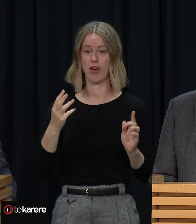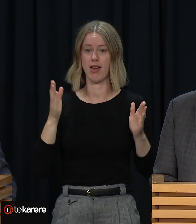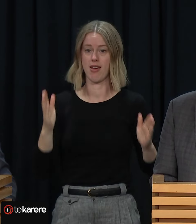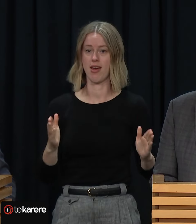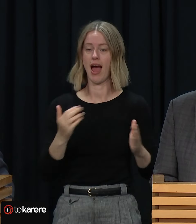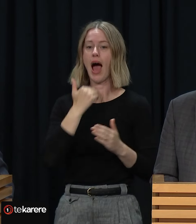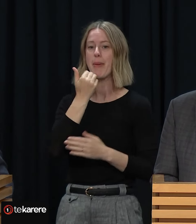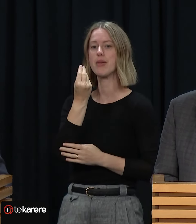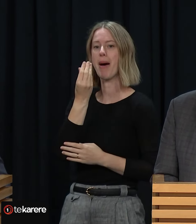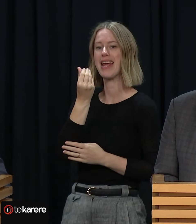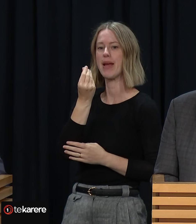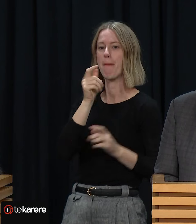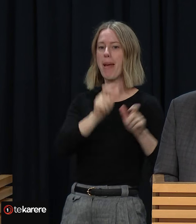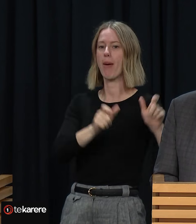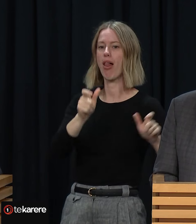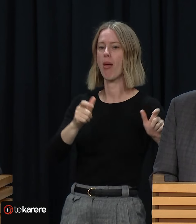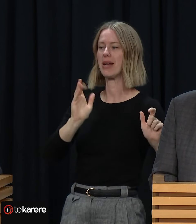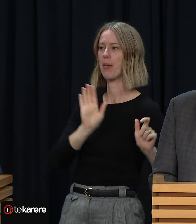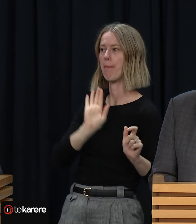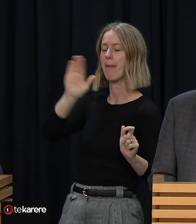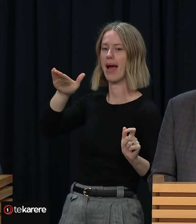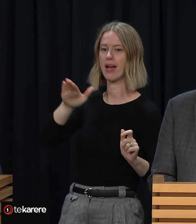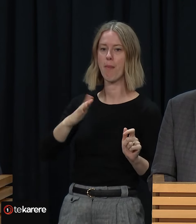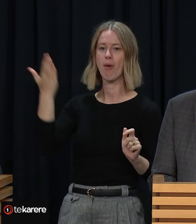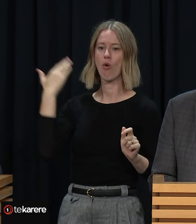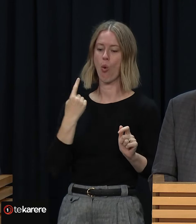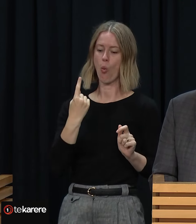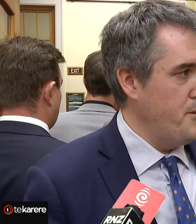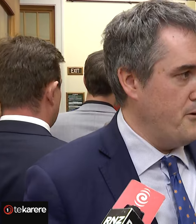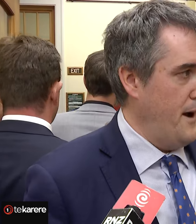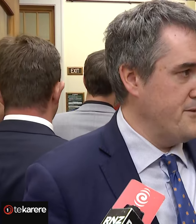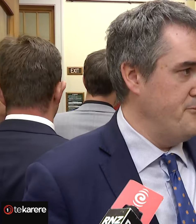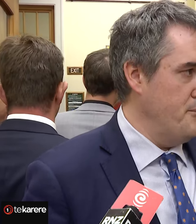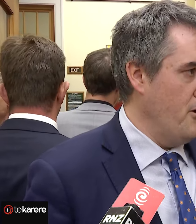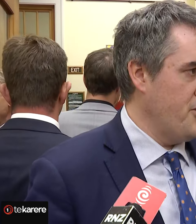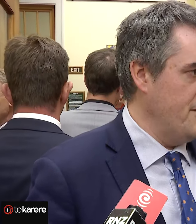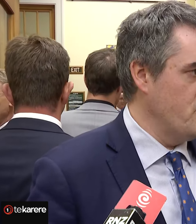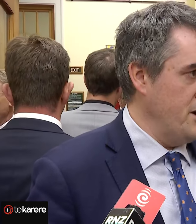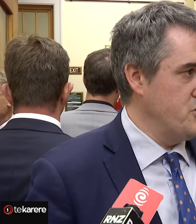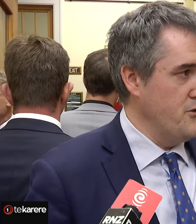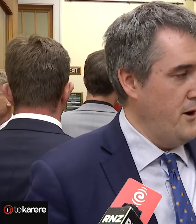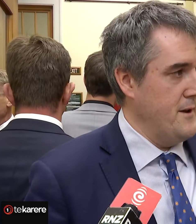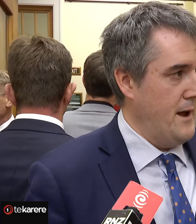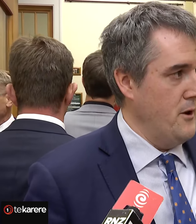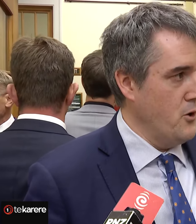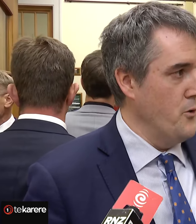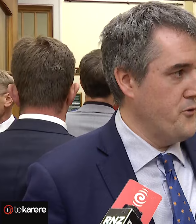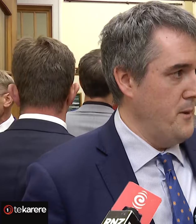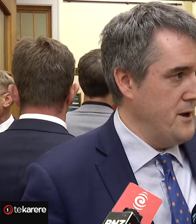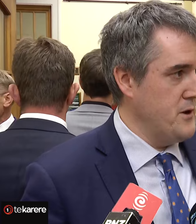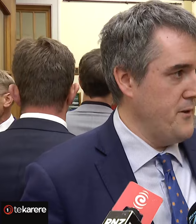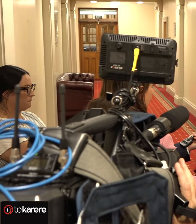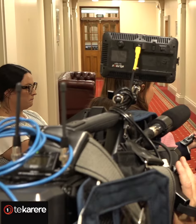to Kāinga Ora increased from $1 million to $21 million. But it remains government policy to reintroduce 90-day